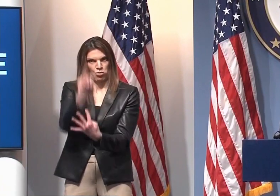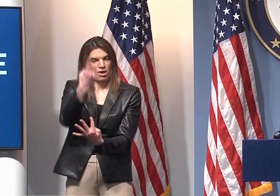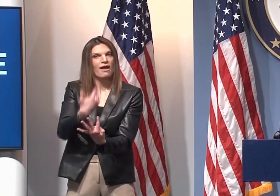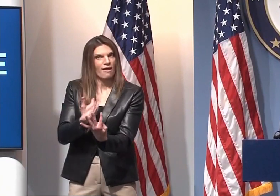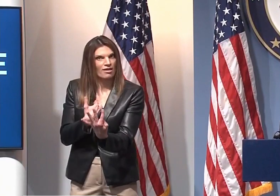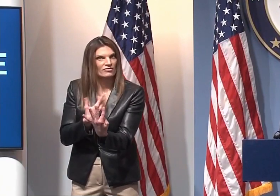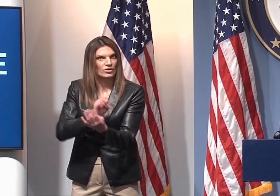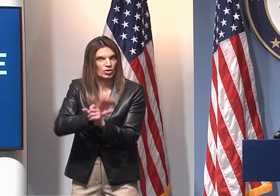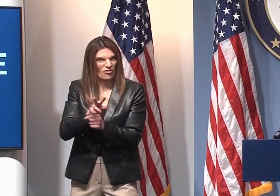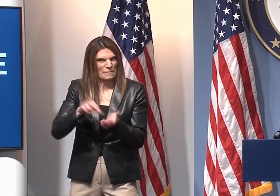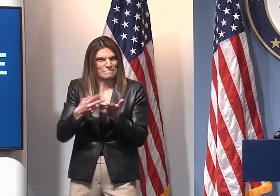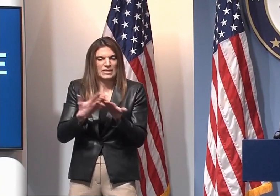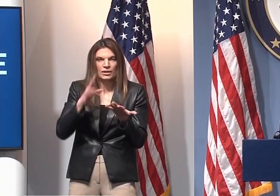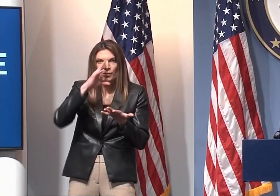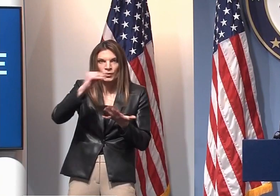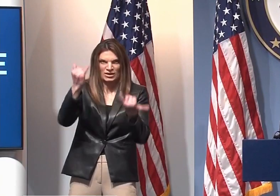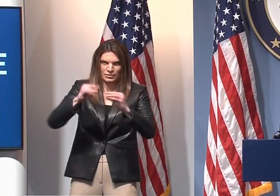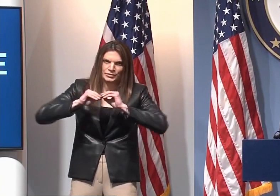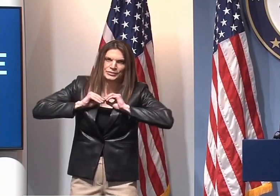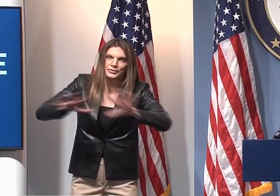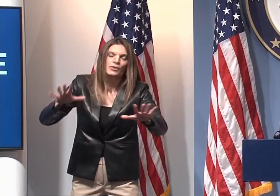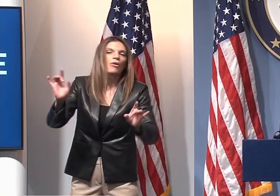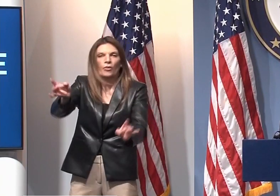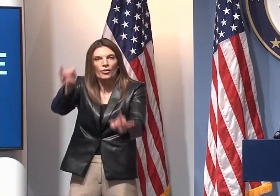department. This is extremely troubling.